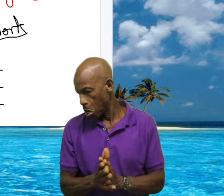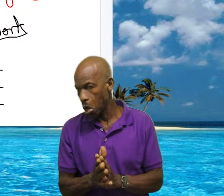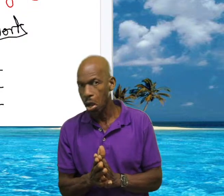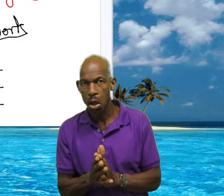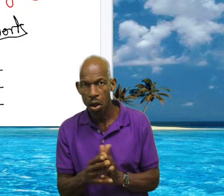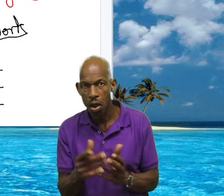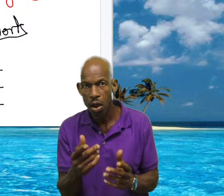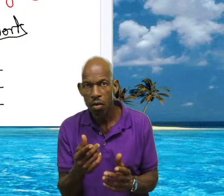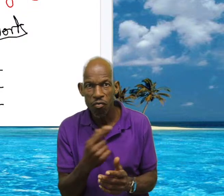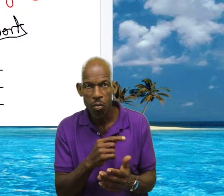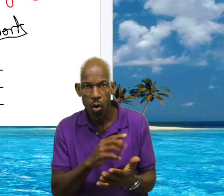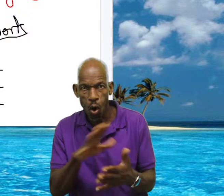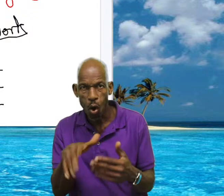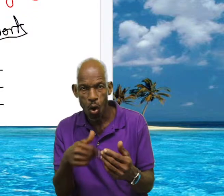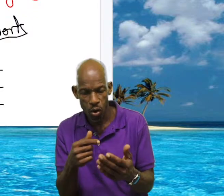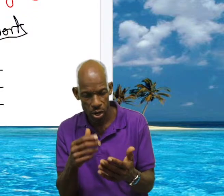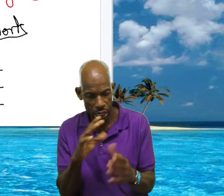have a separate piece of paper. All